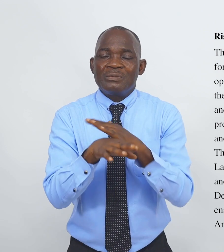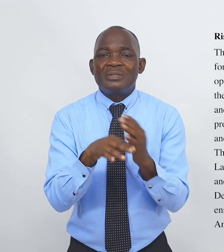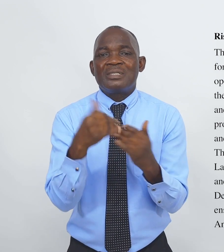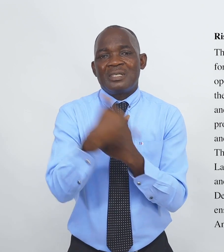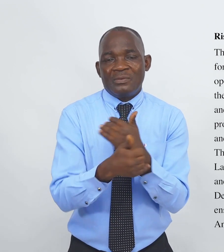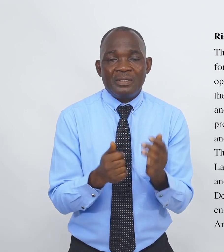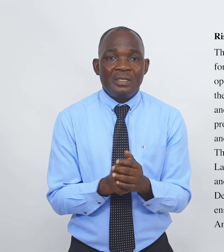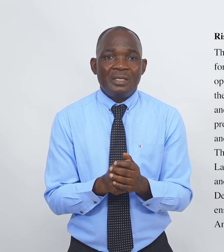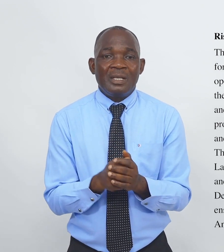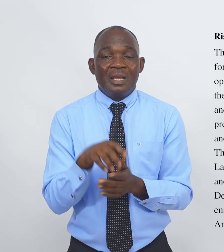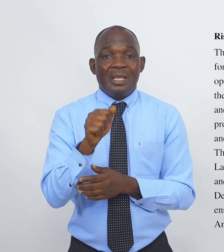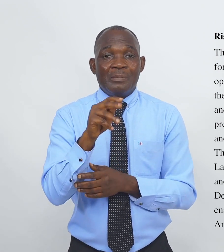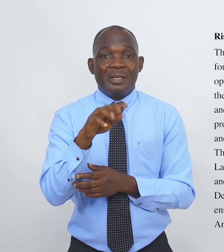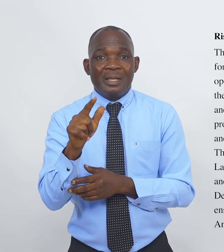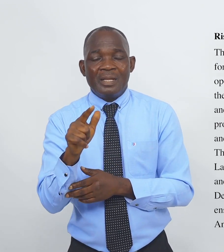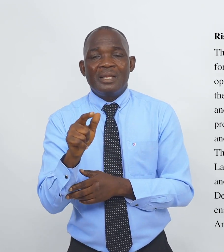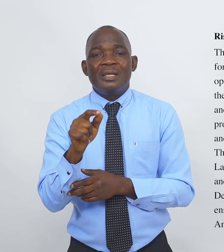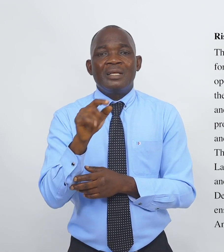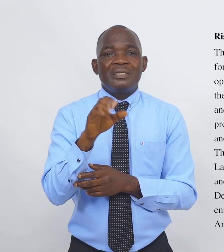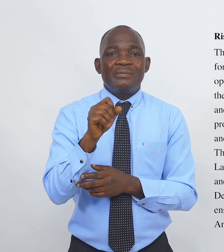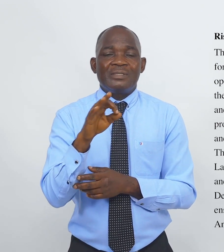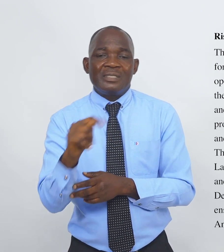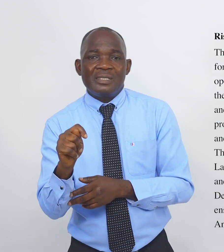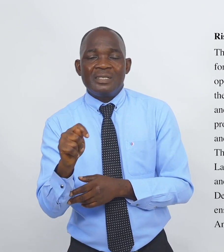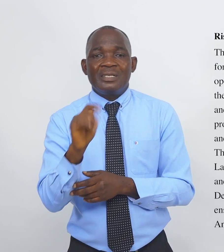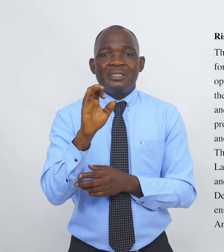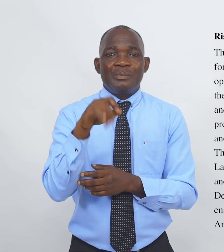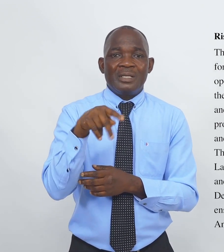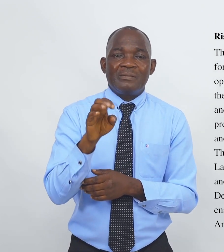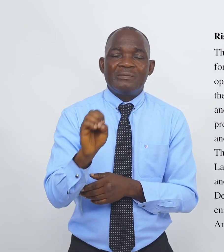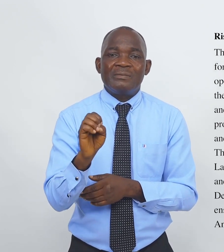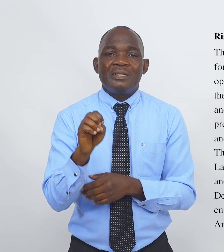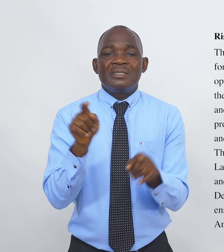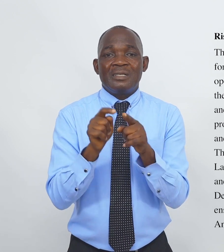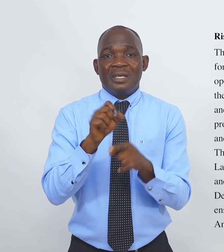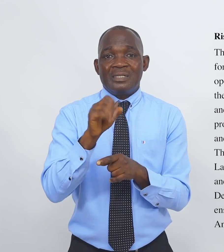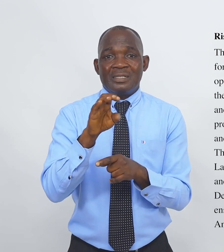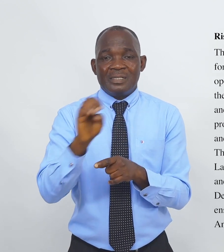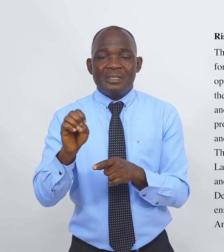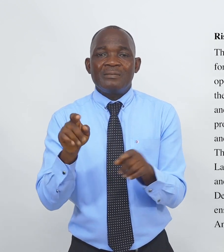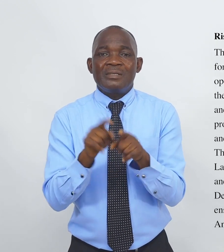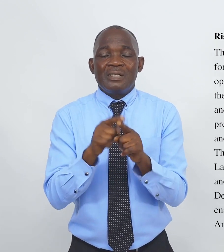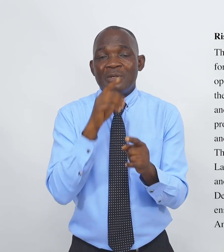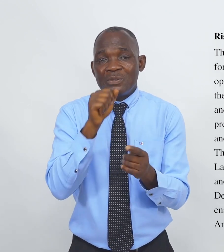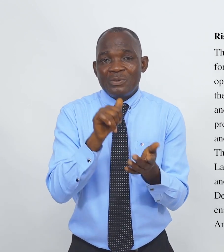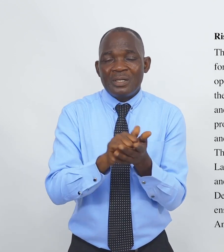destruction, AML, CFT, CPF unit of the SEC that ensures that